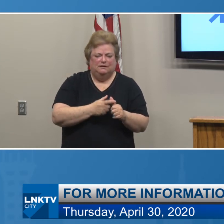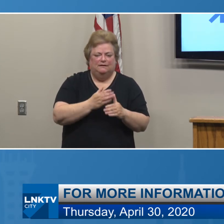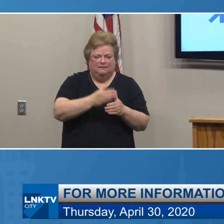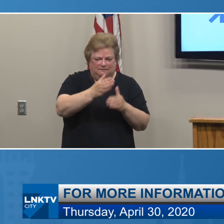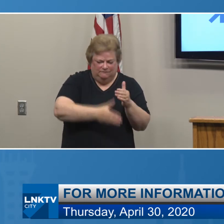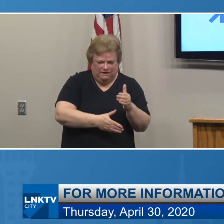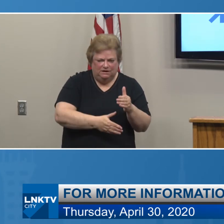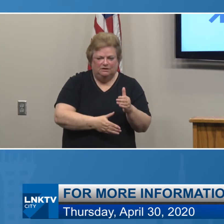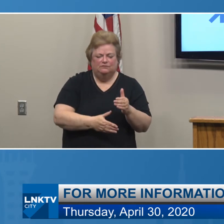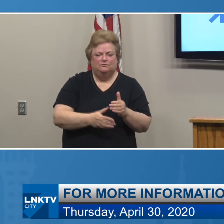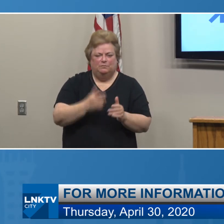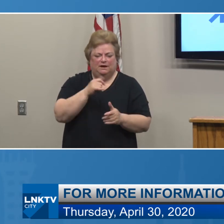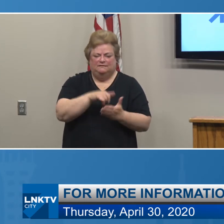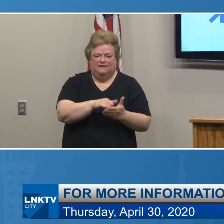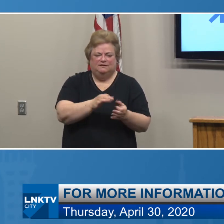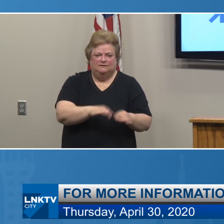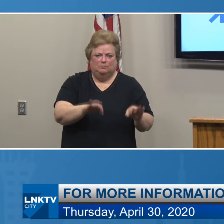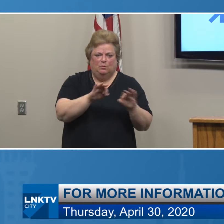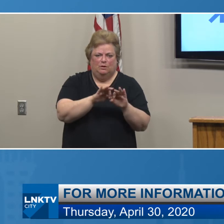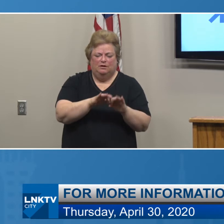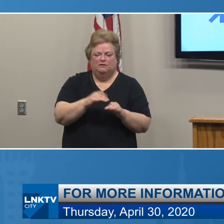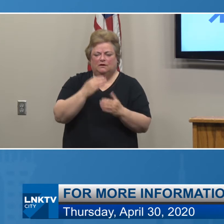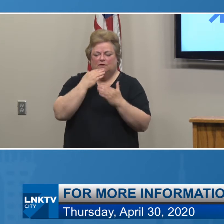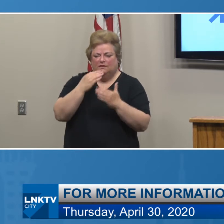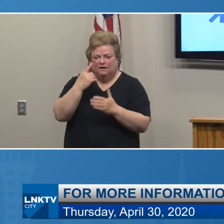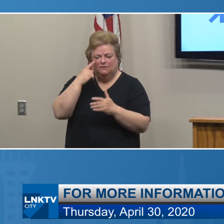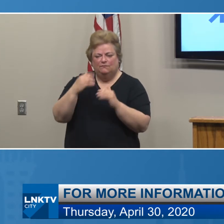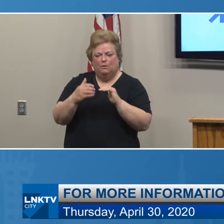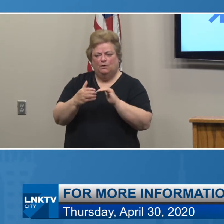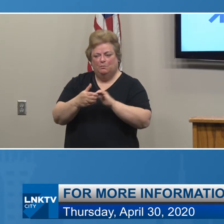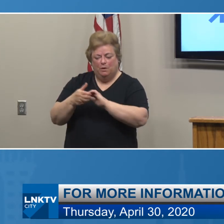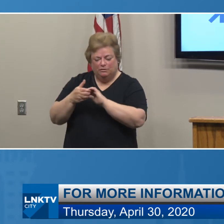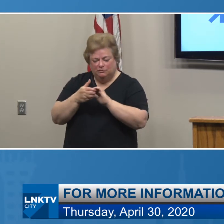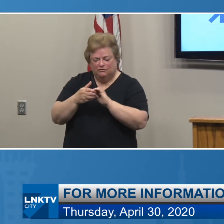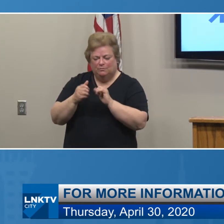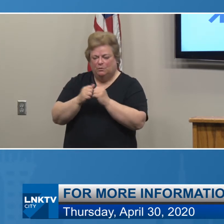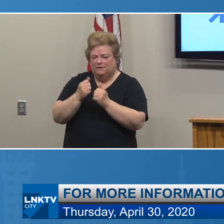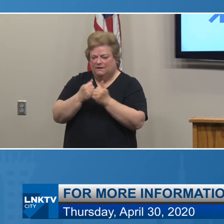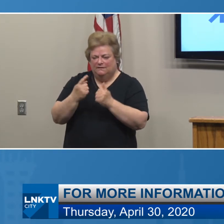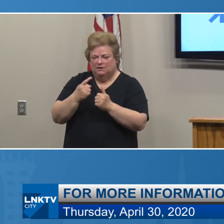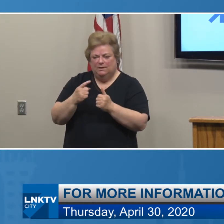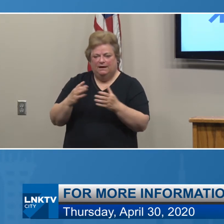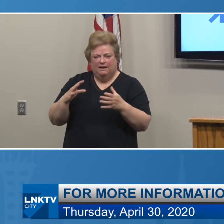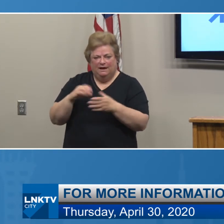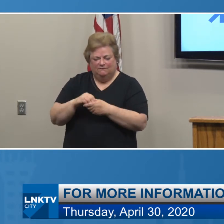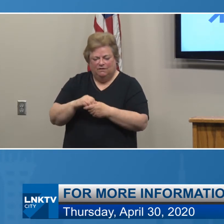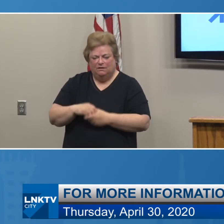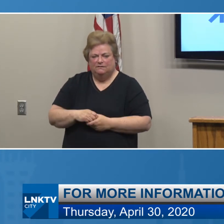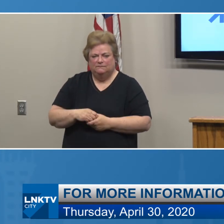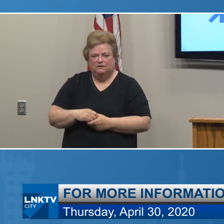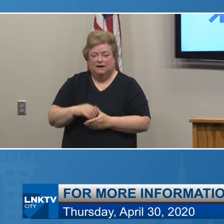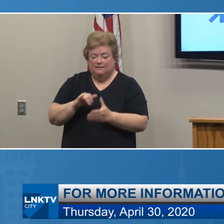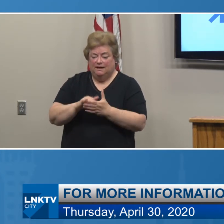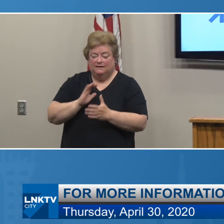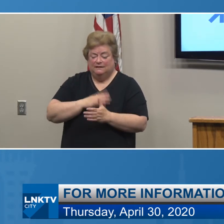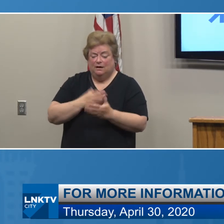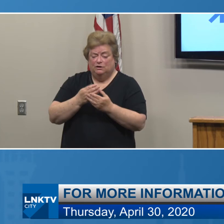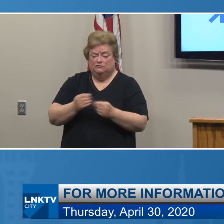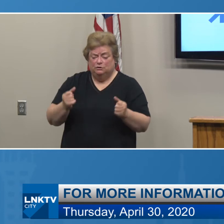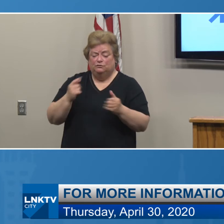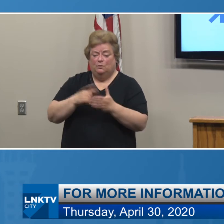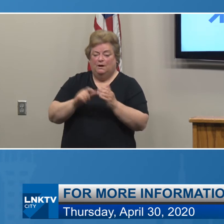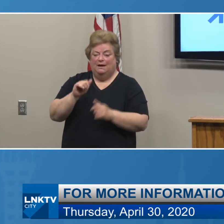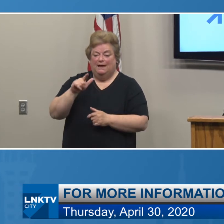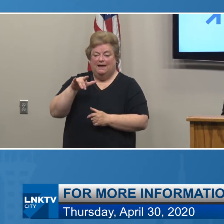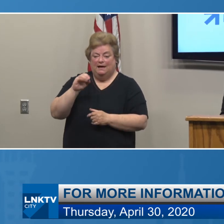is. So again, thank you for the partnership with everybody involved. And that's the solution for what Allo is